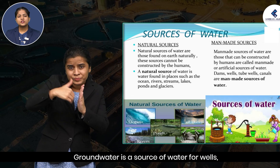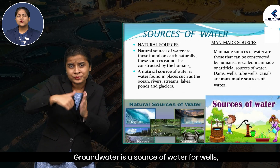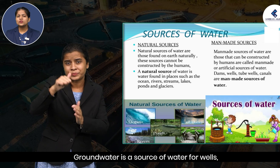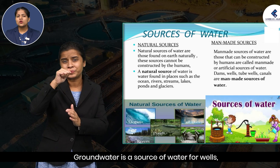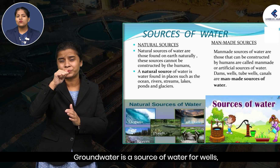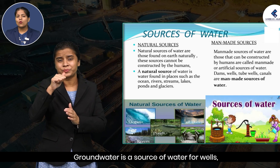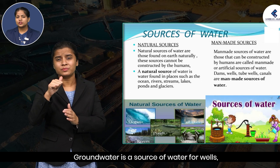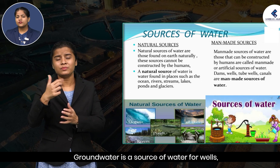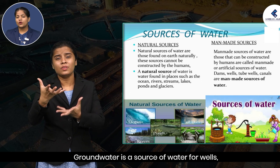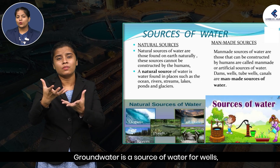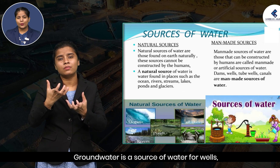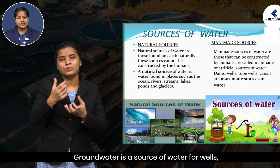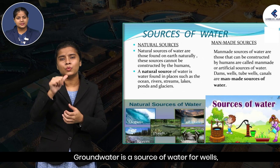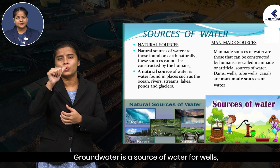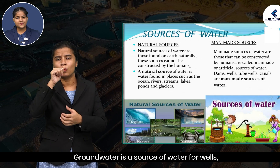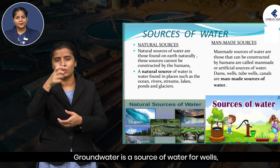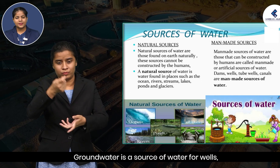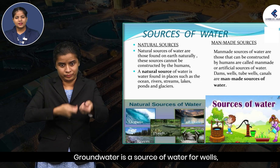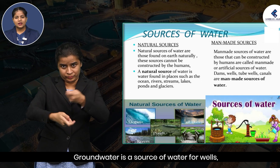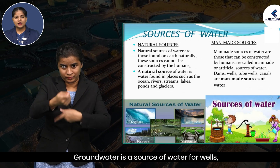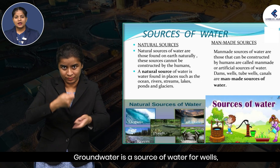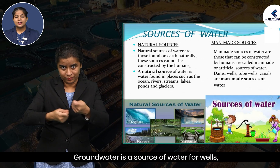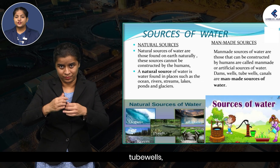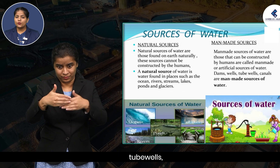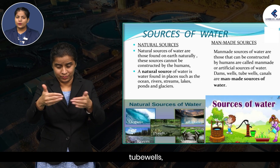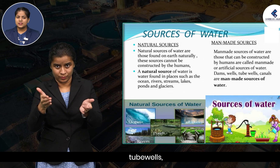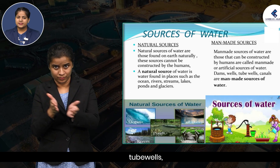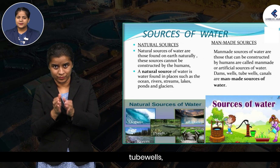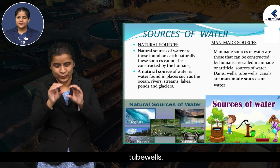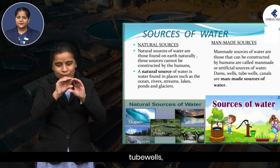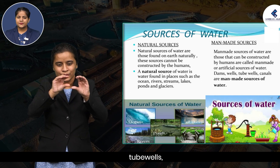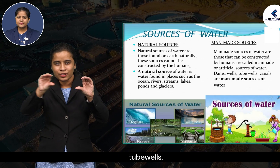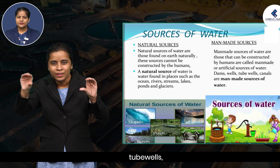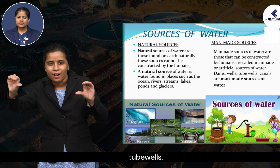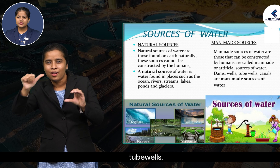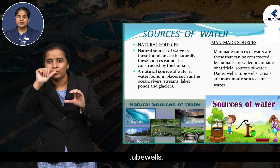Groundwater is a source of water for wells, tube wells,